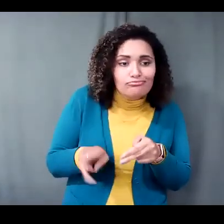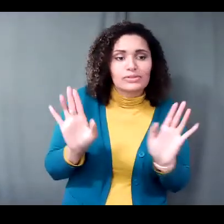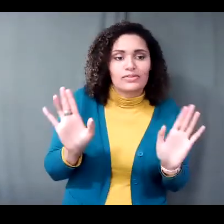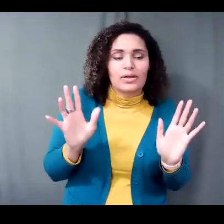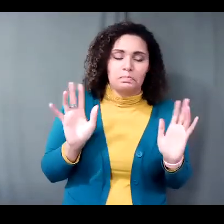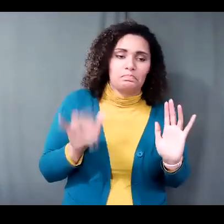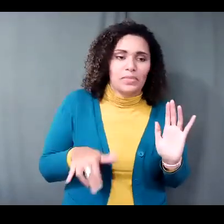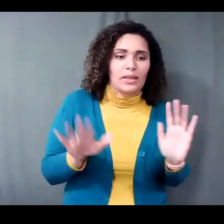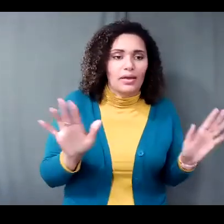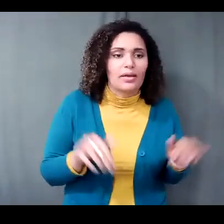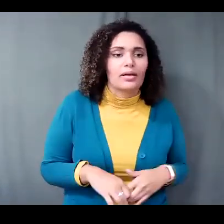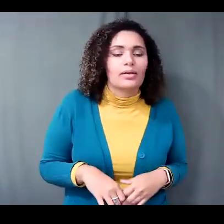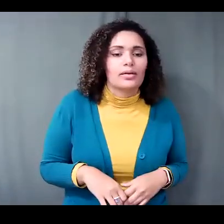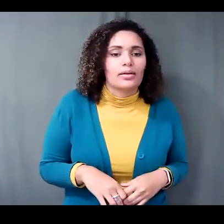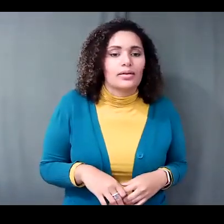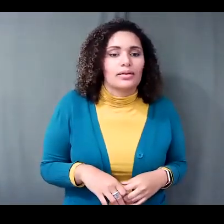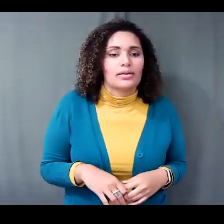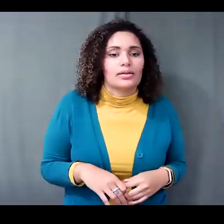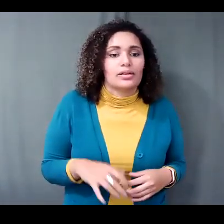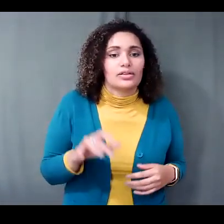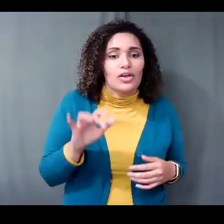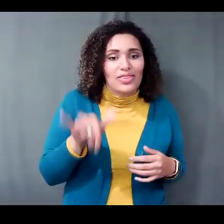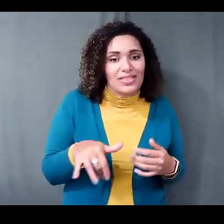to take a minute and just try to do